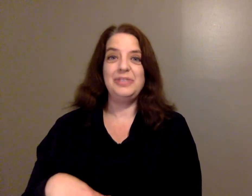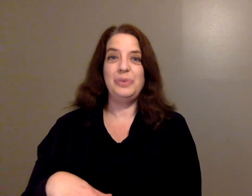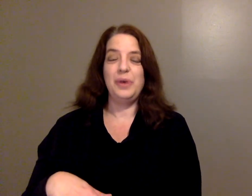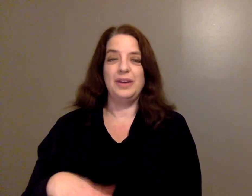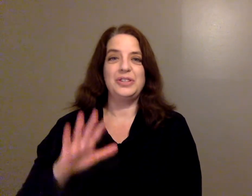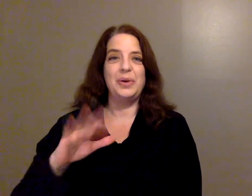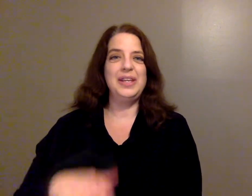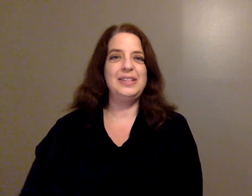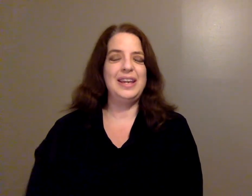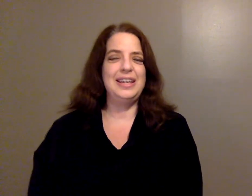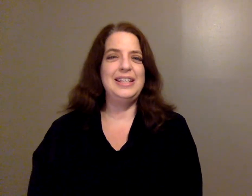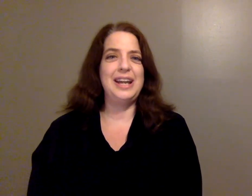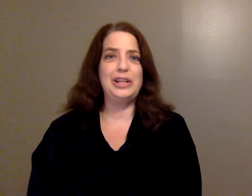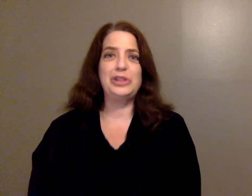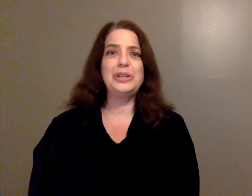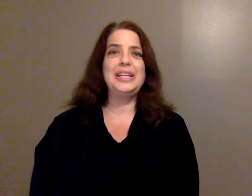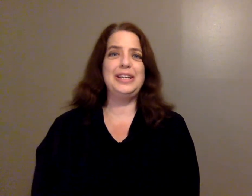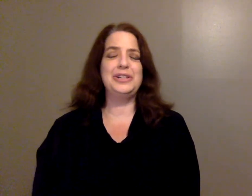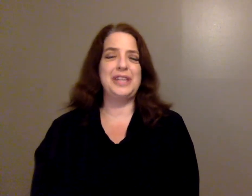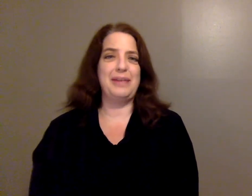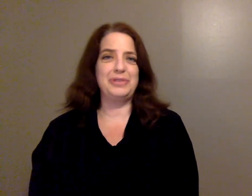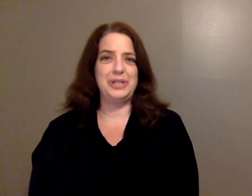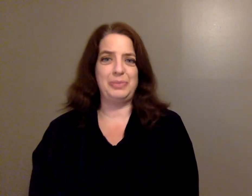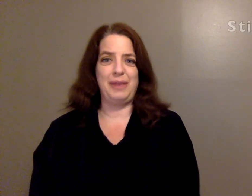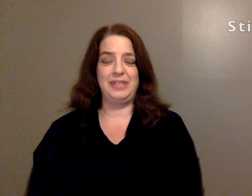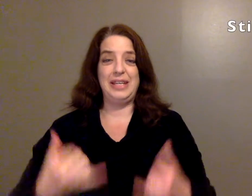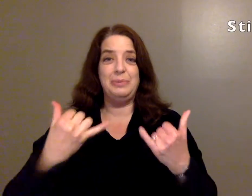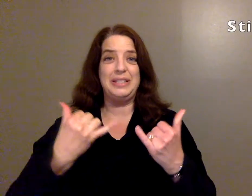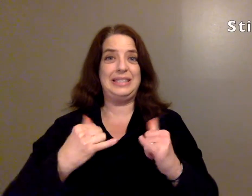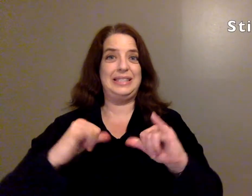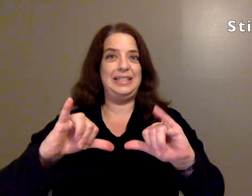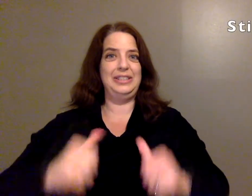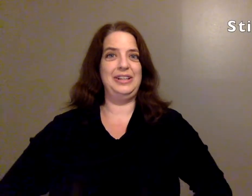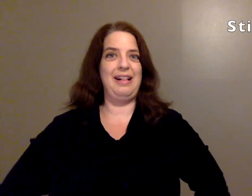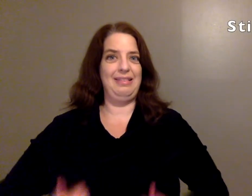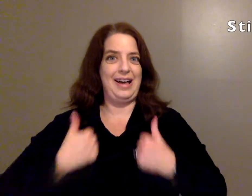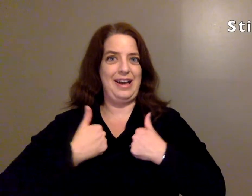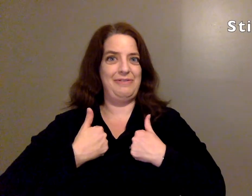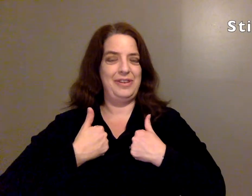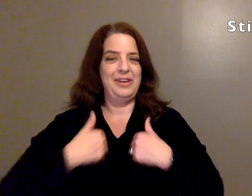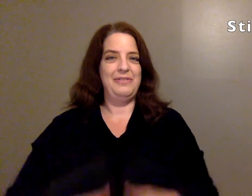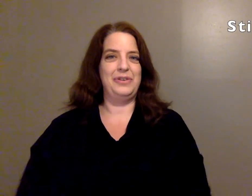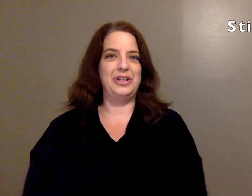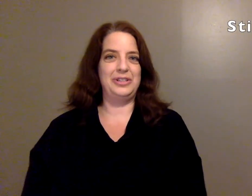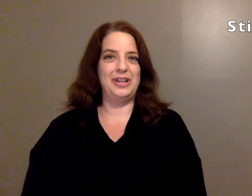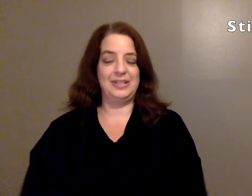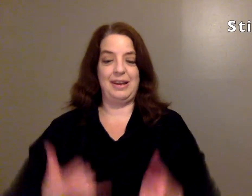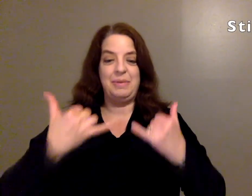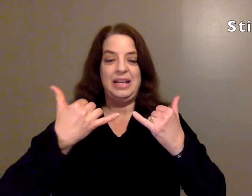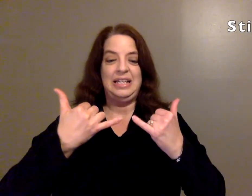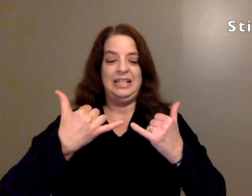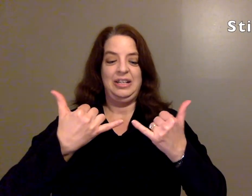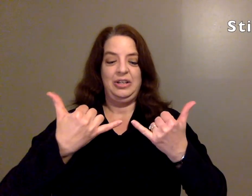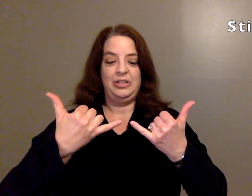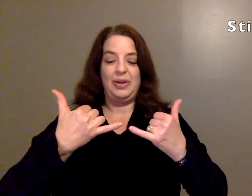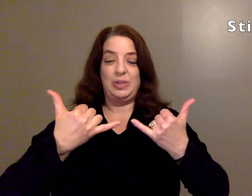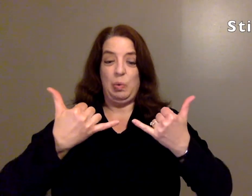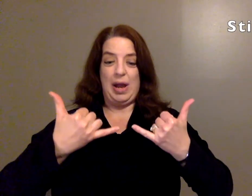94, so he died 30 years after his wife did. He was still alive for a good long time. So it's a Y